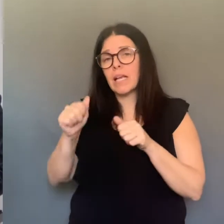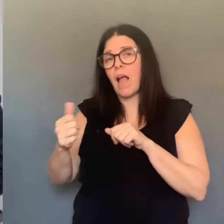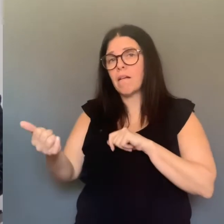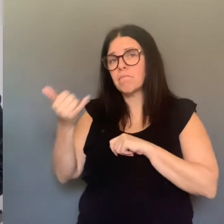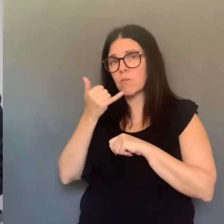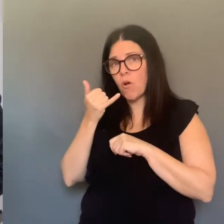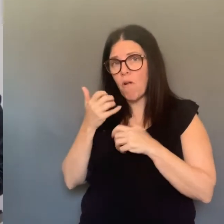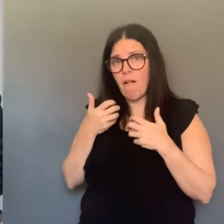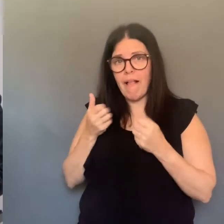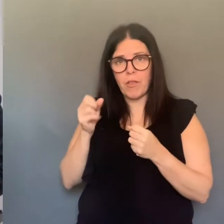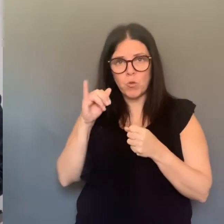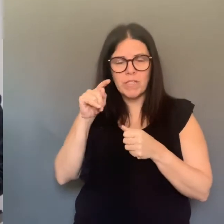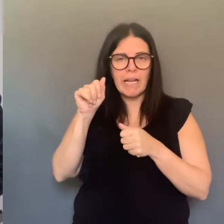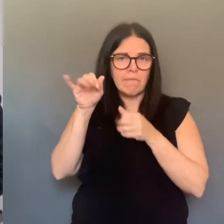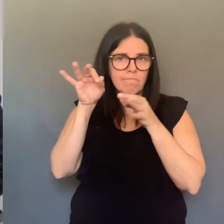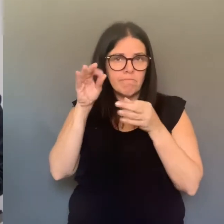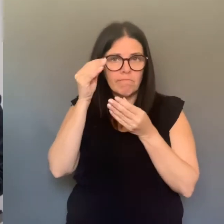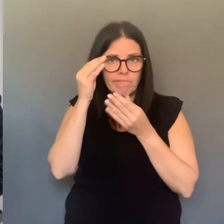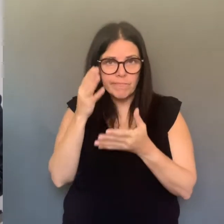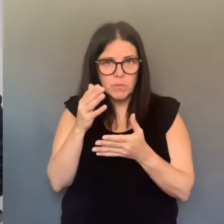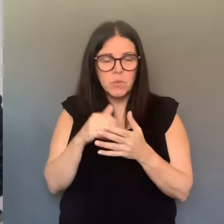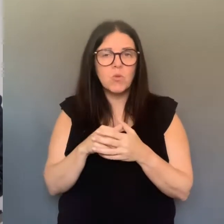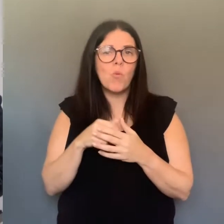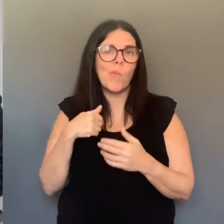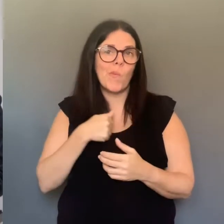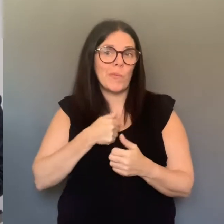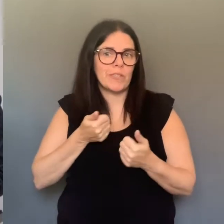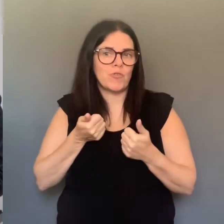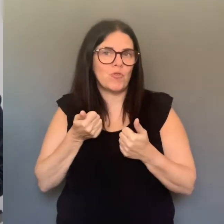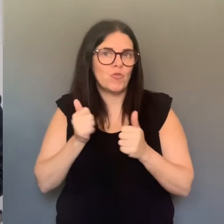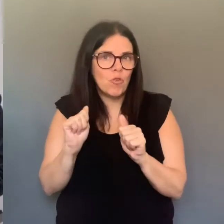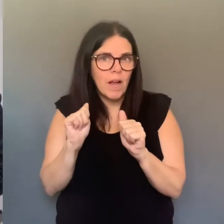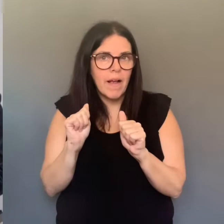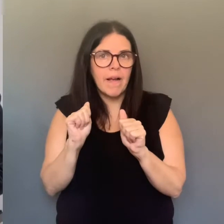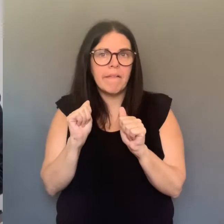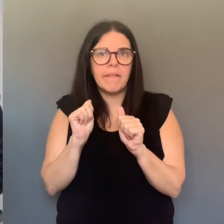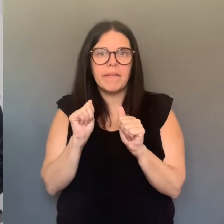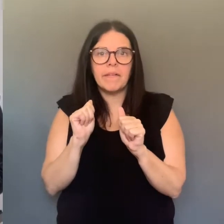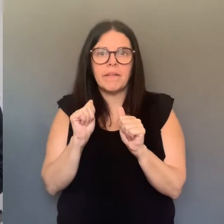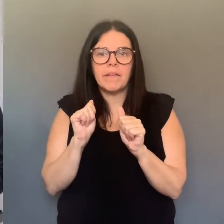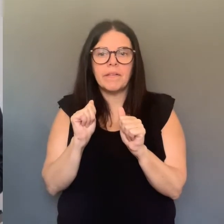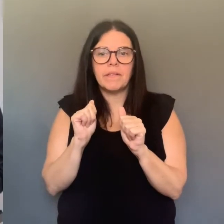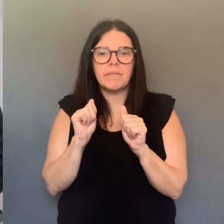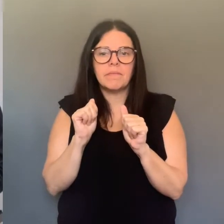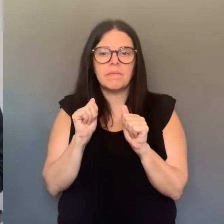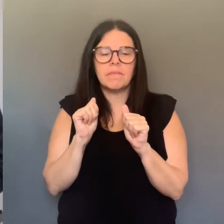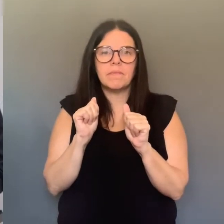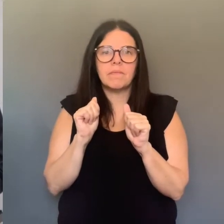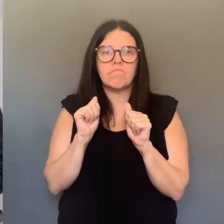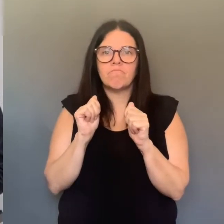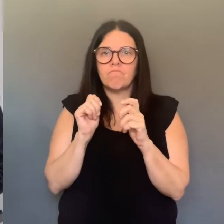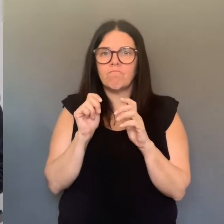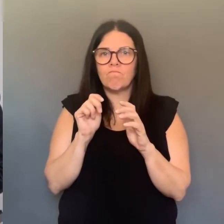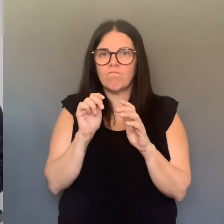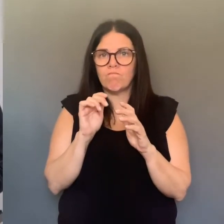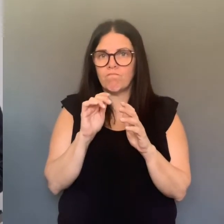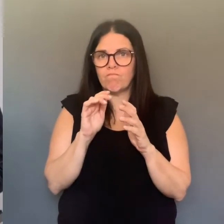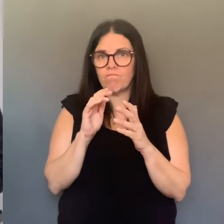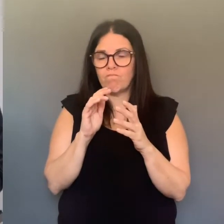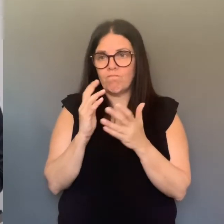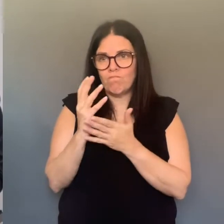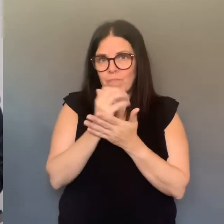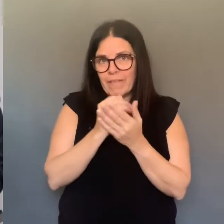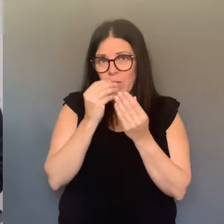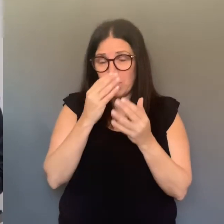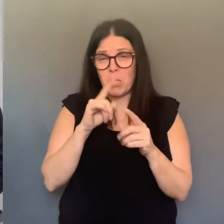So what should people do? Who should they call if they do see something? Well, they can call the health unit just to give us